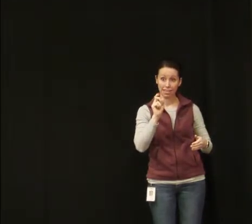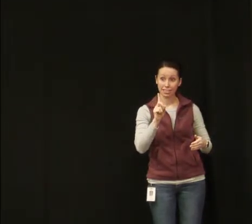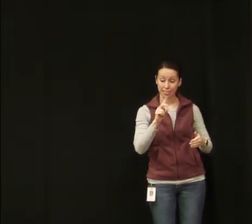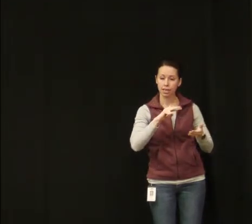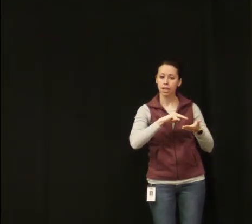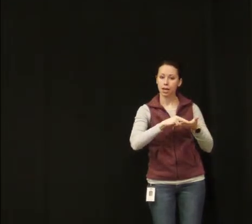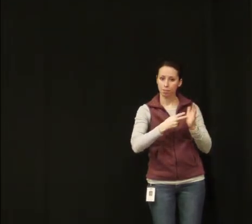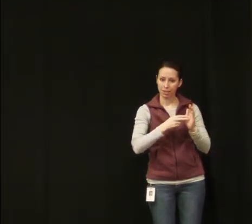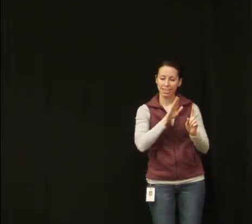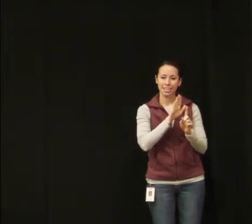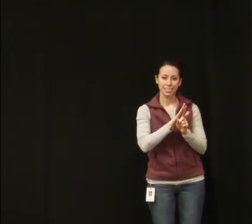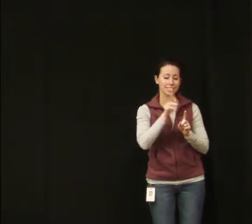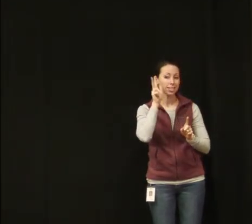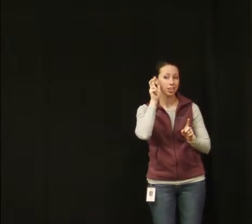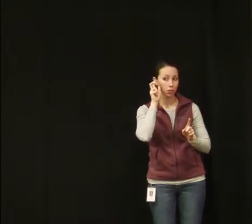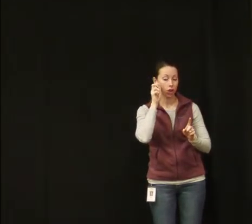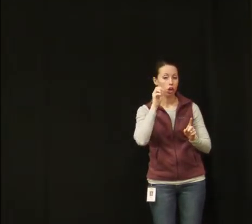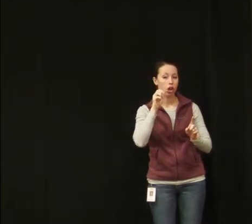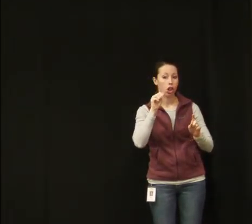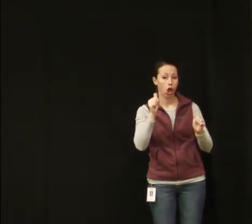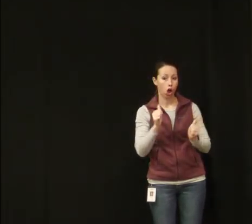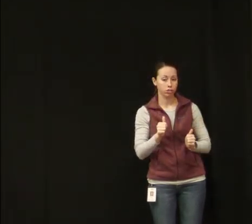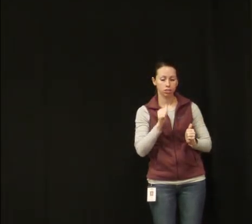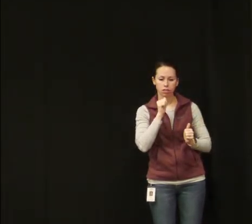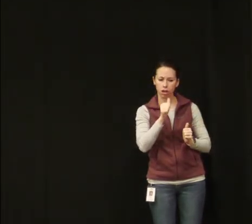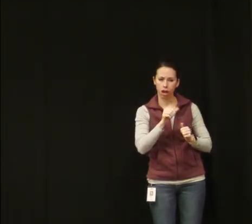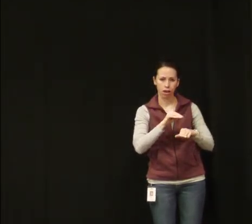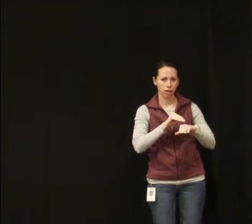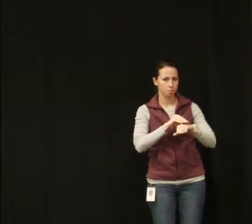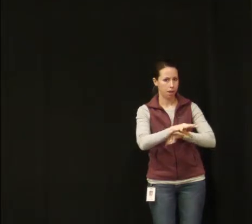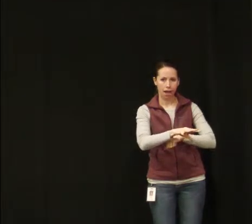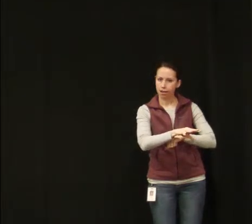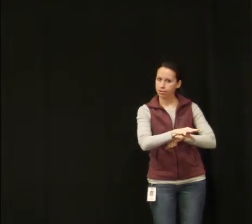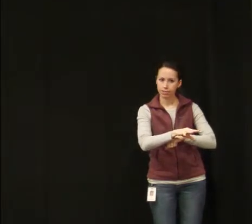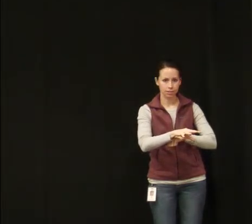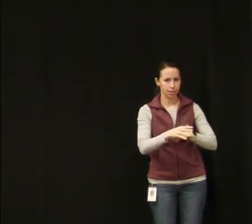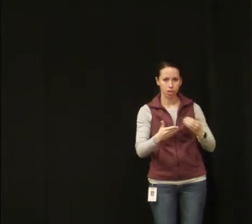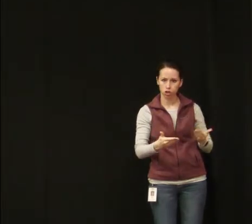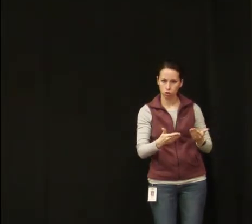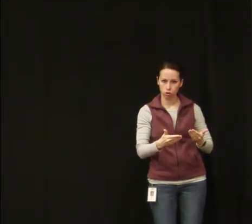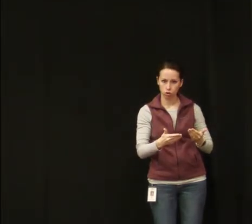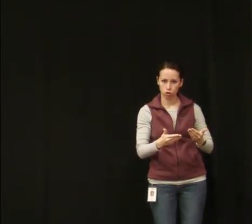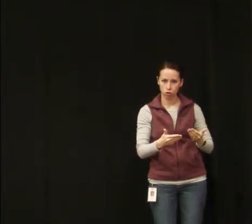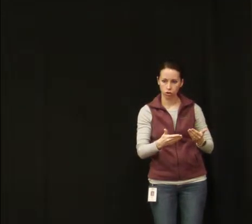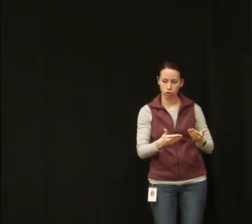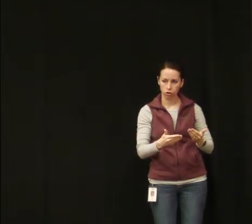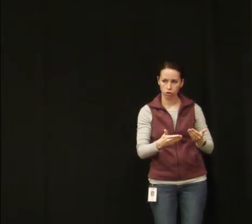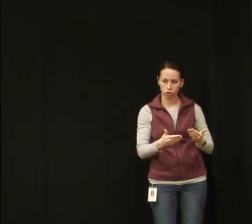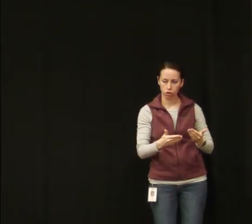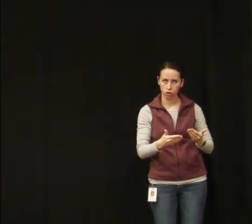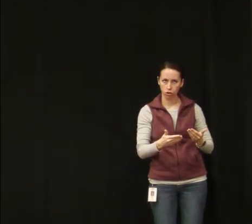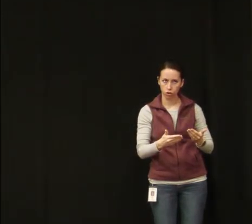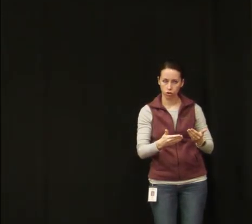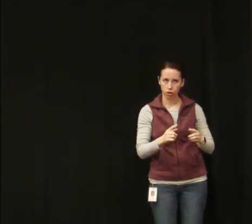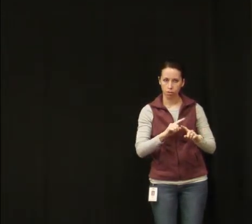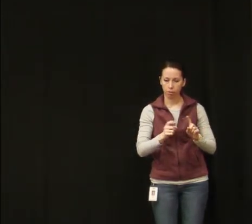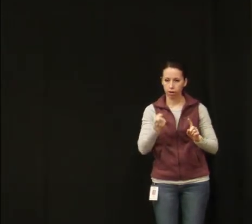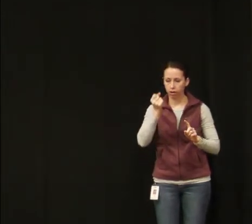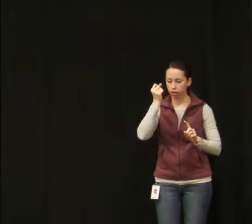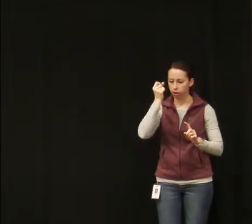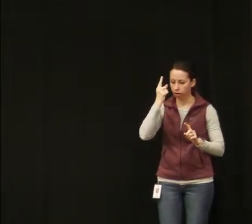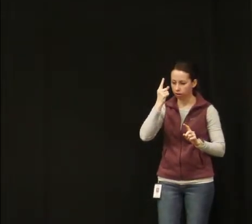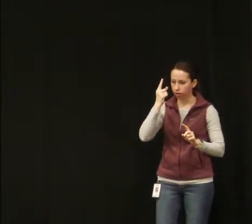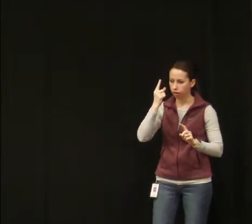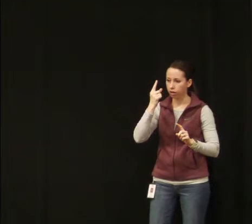his hearing loss is not impacting him. If his hearing loss, which deprived him